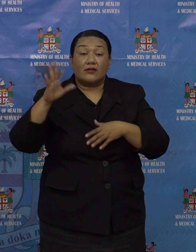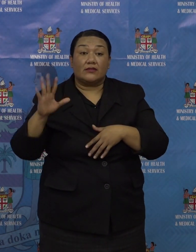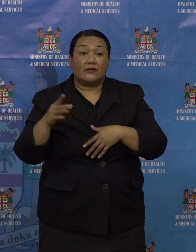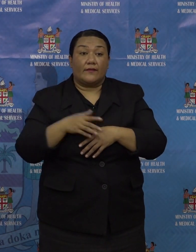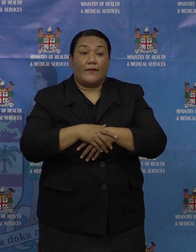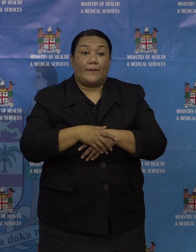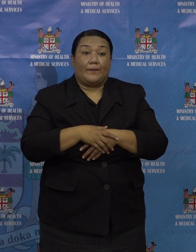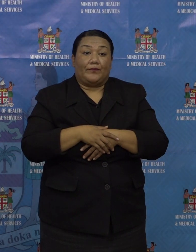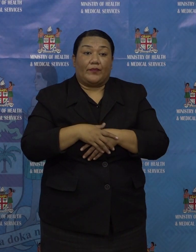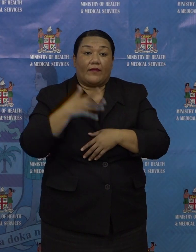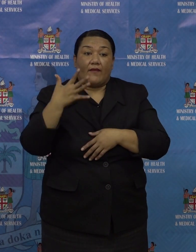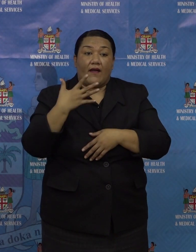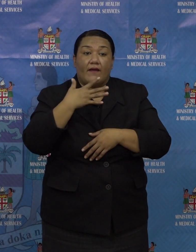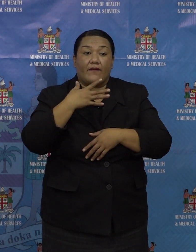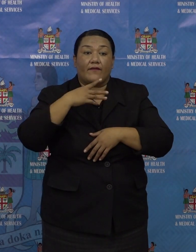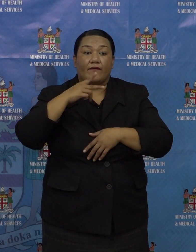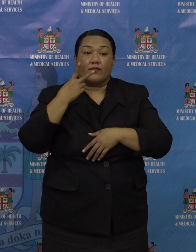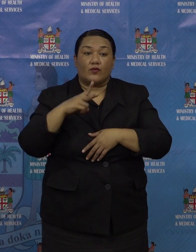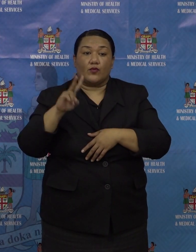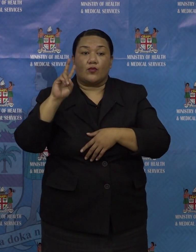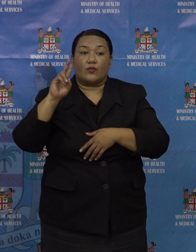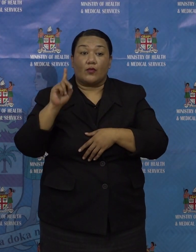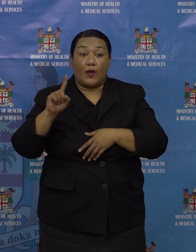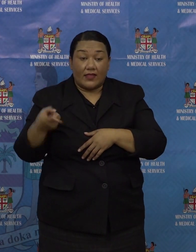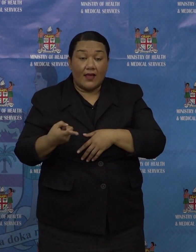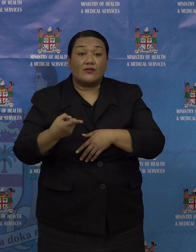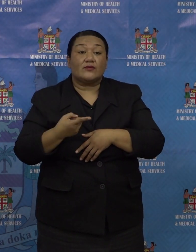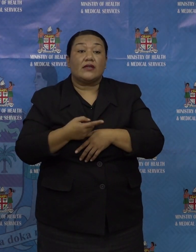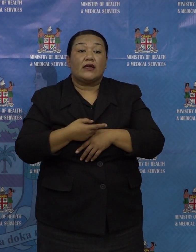523,285 Fijians have received their first dose of the vaccine.